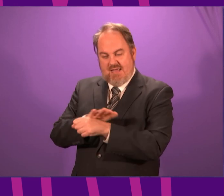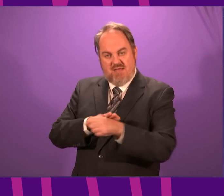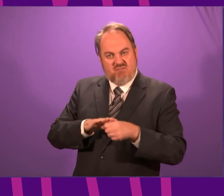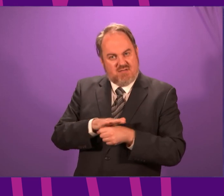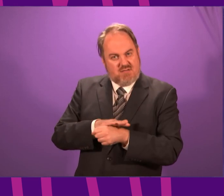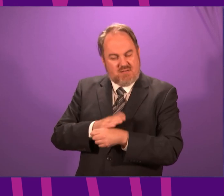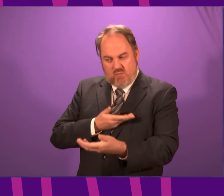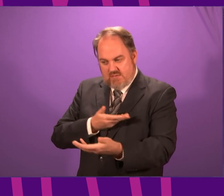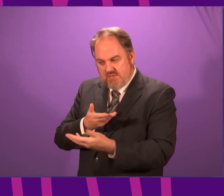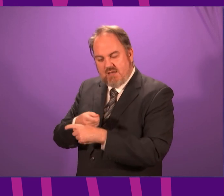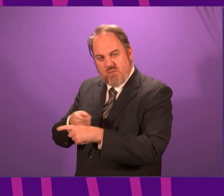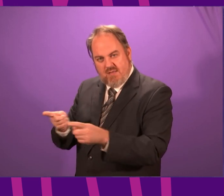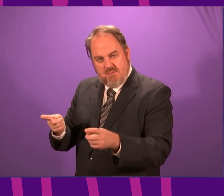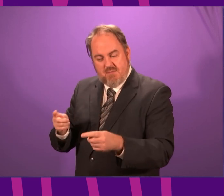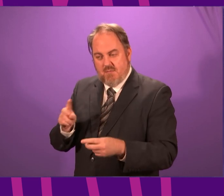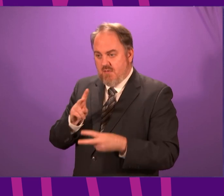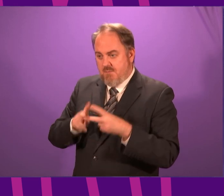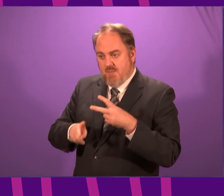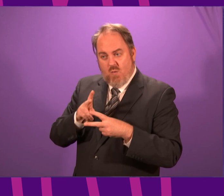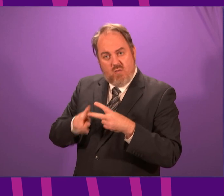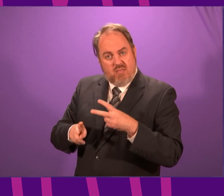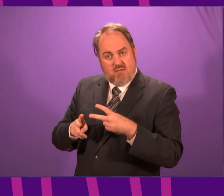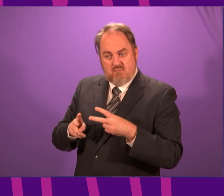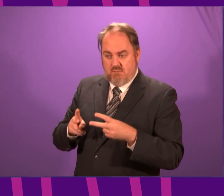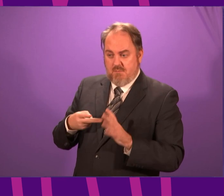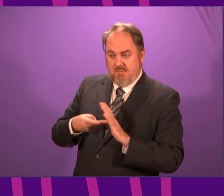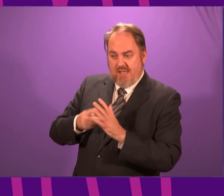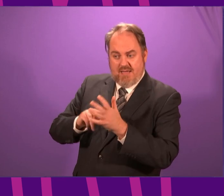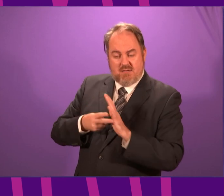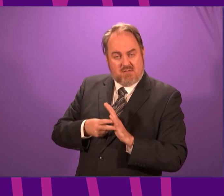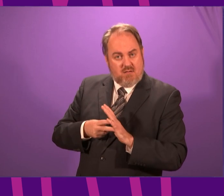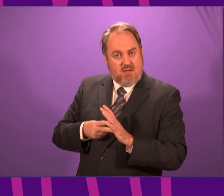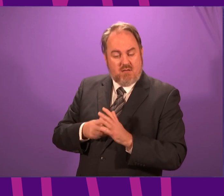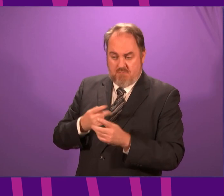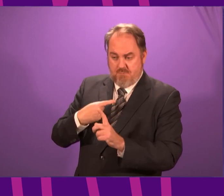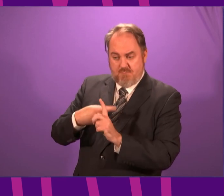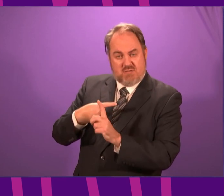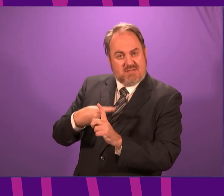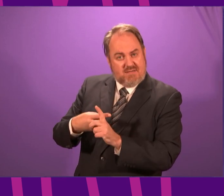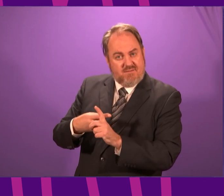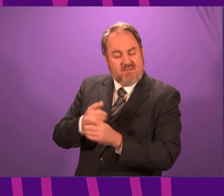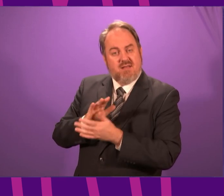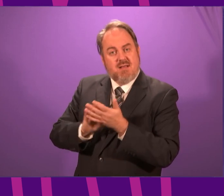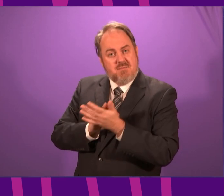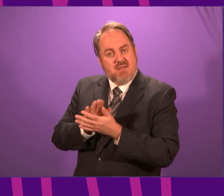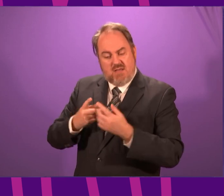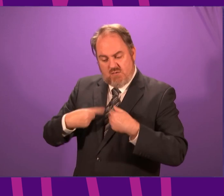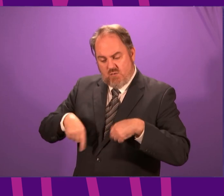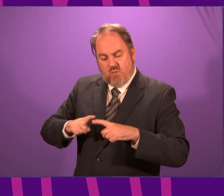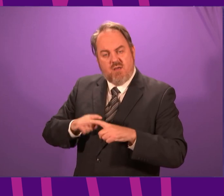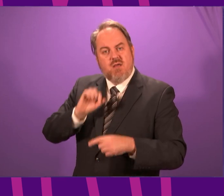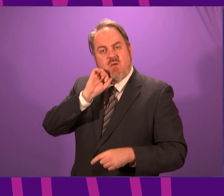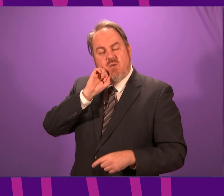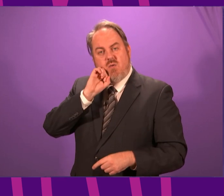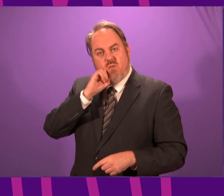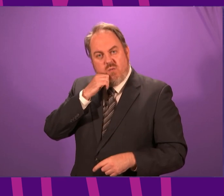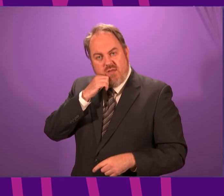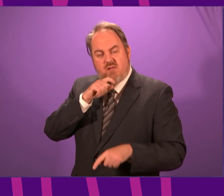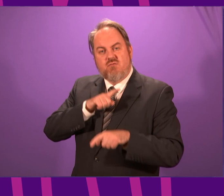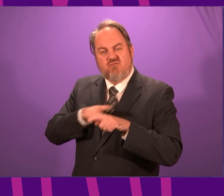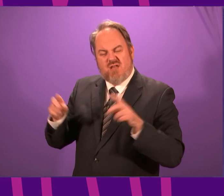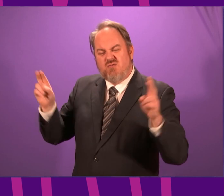Both are extremely welcome changes in approach, and I think that they will go a long way to reducing a lot of the